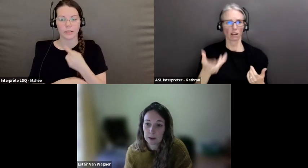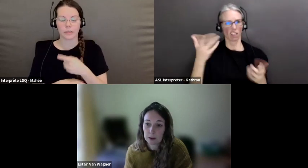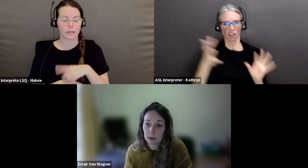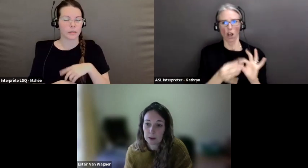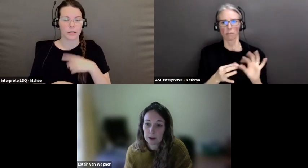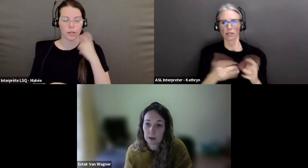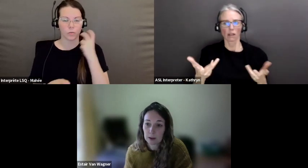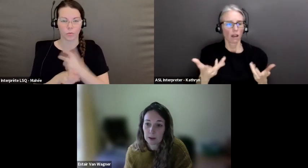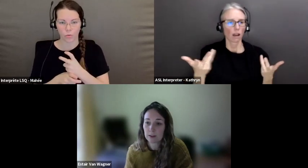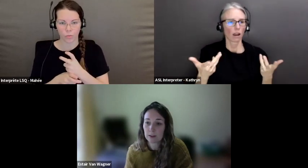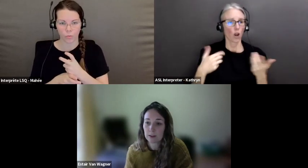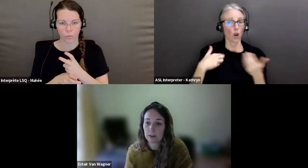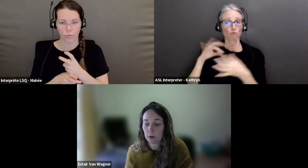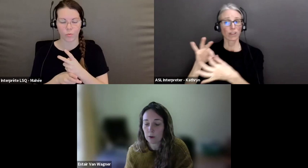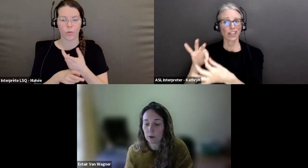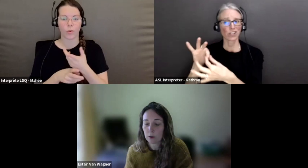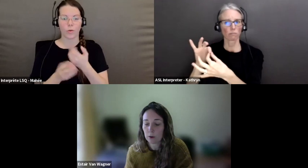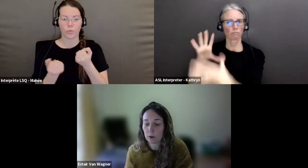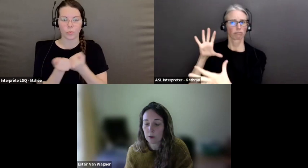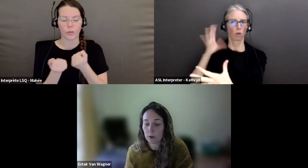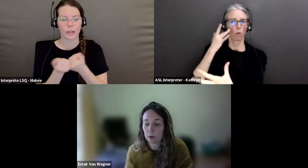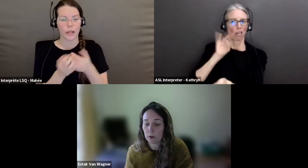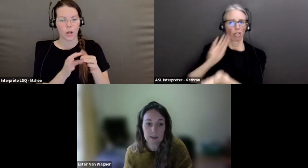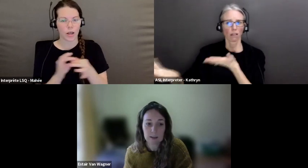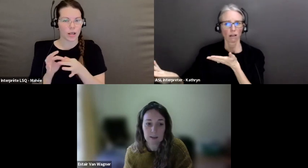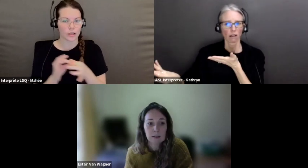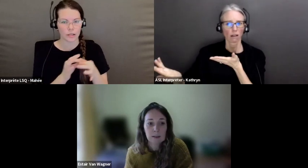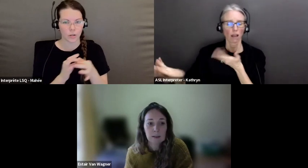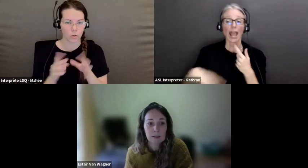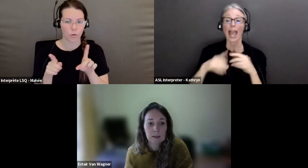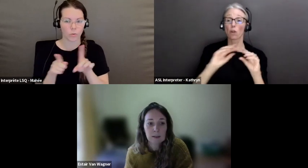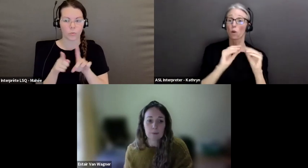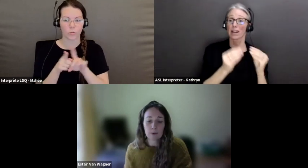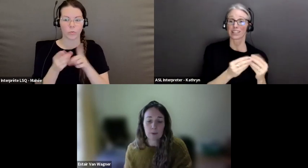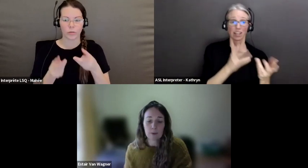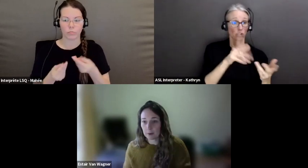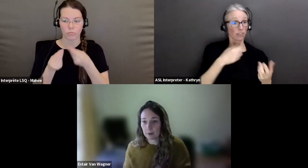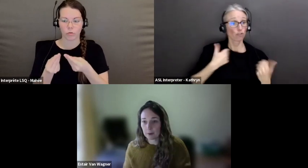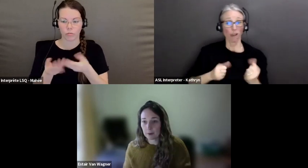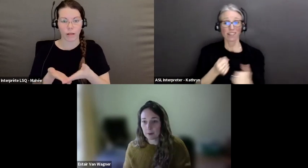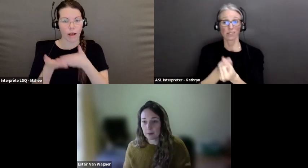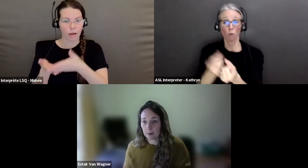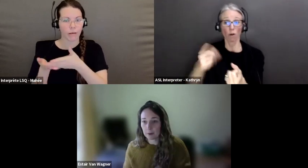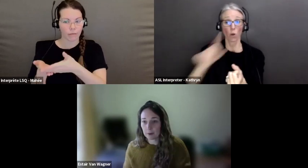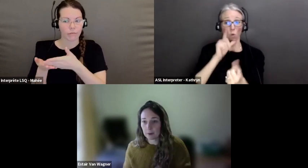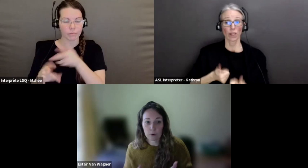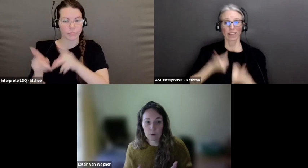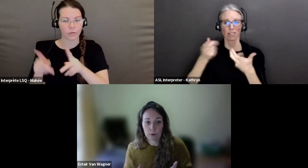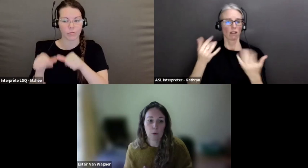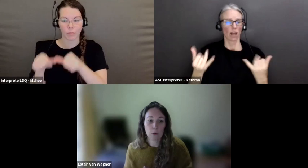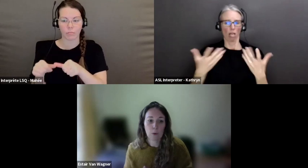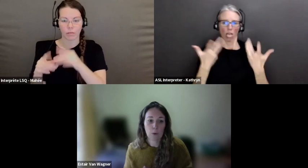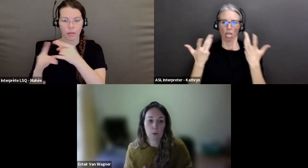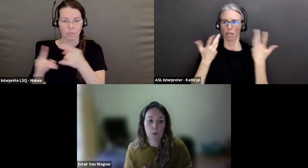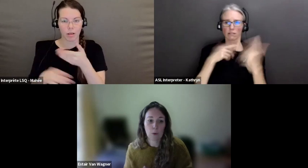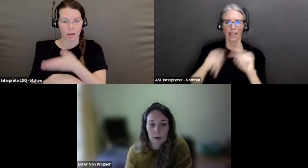sustain relationships and provide support for encampment residents. For the balance of